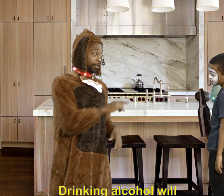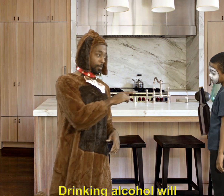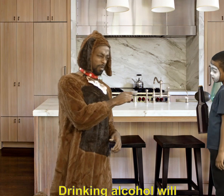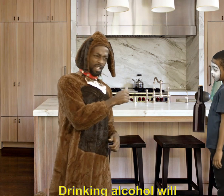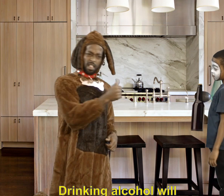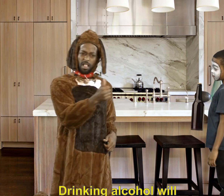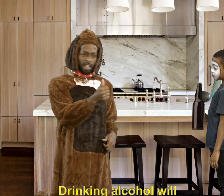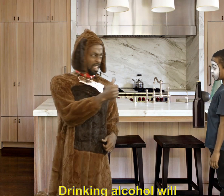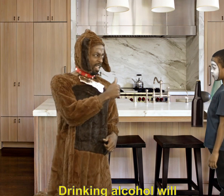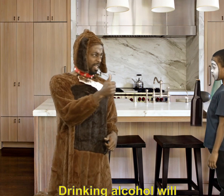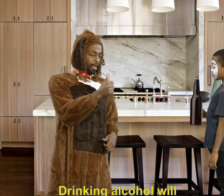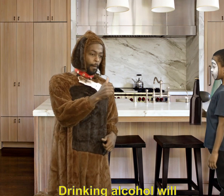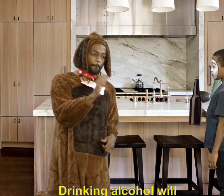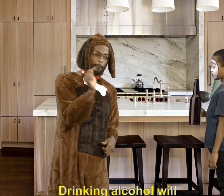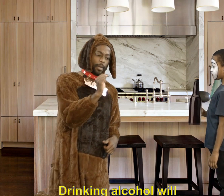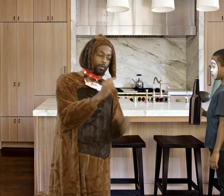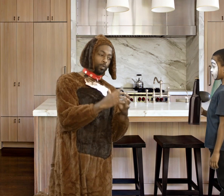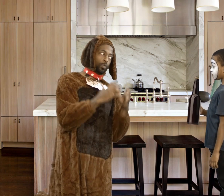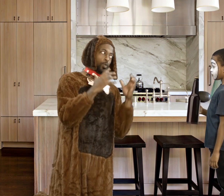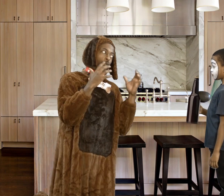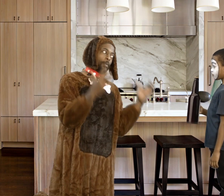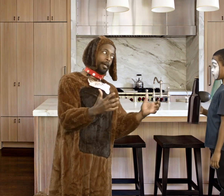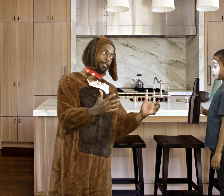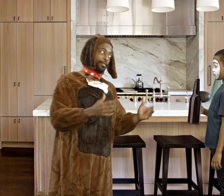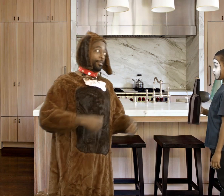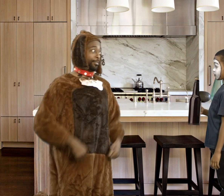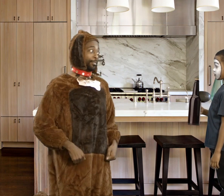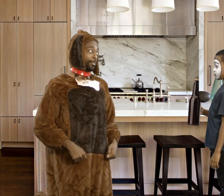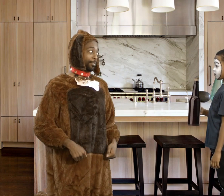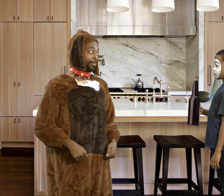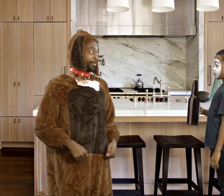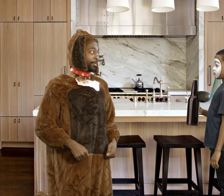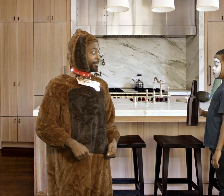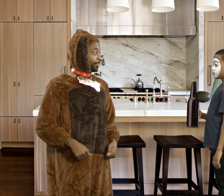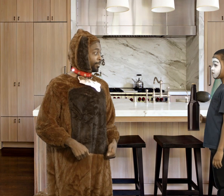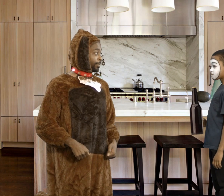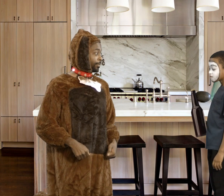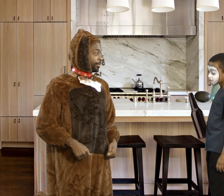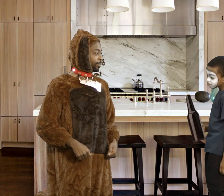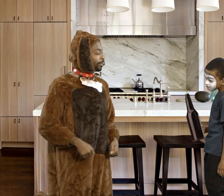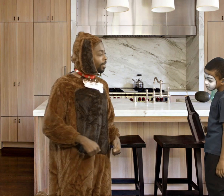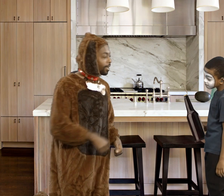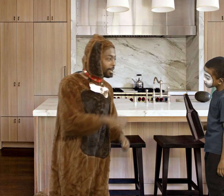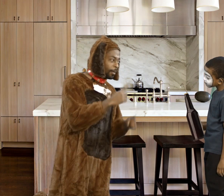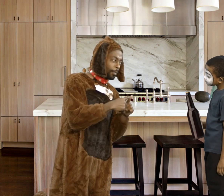Drinking alcohol will make you lose water by having to pee a lot more.